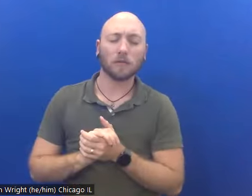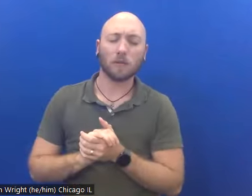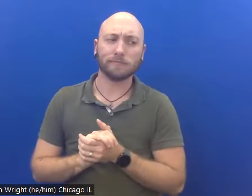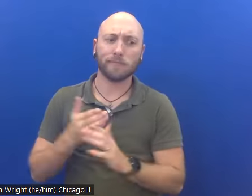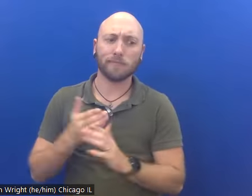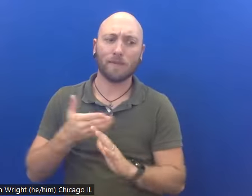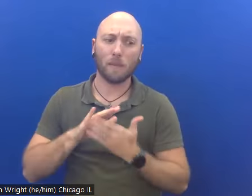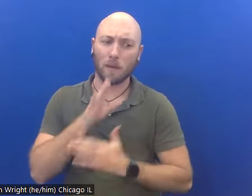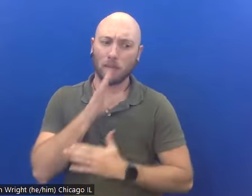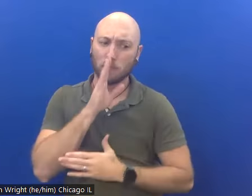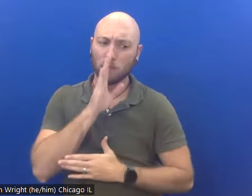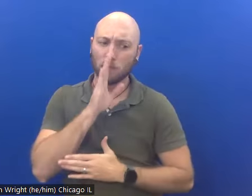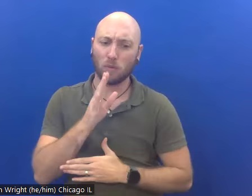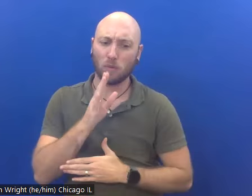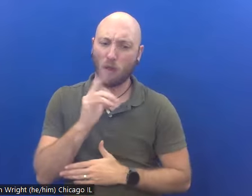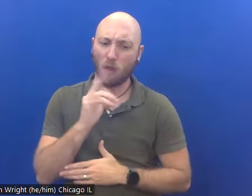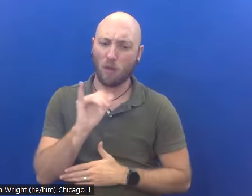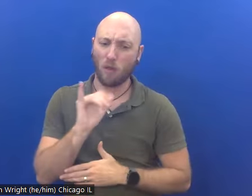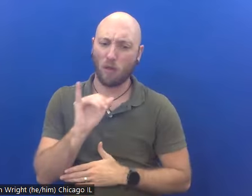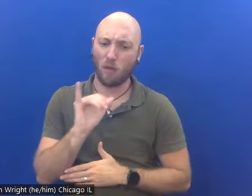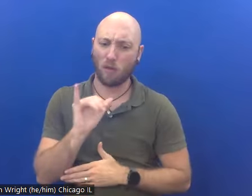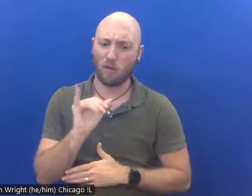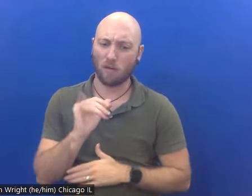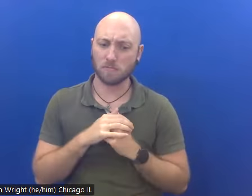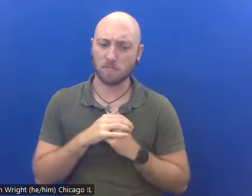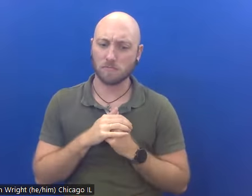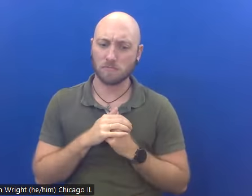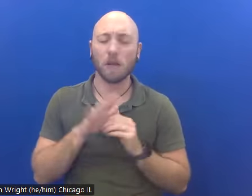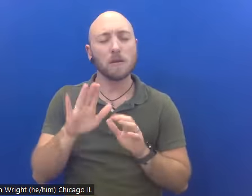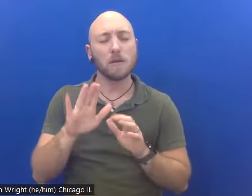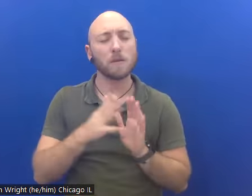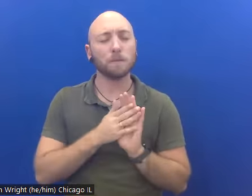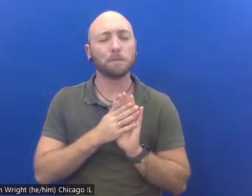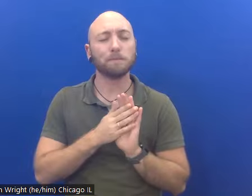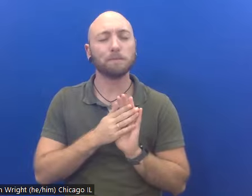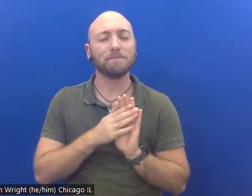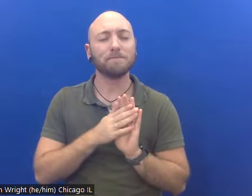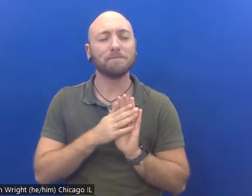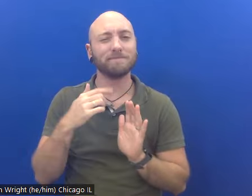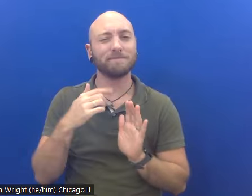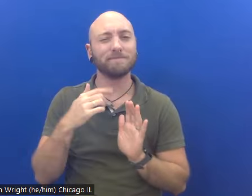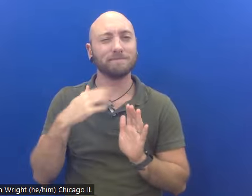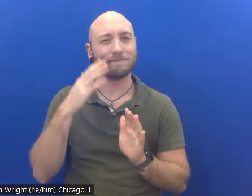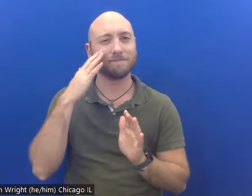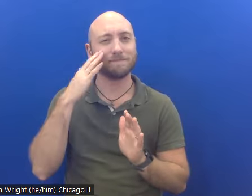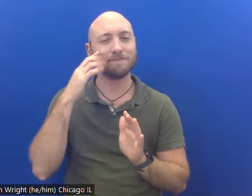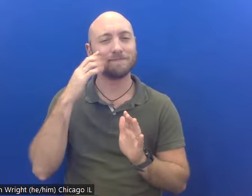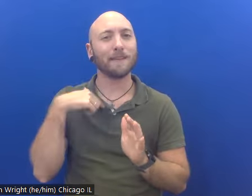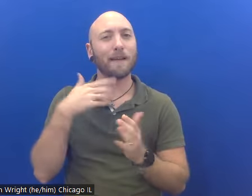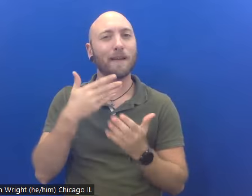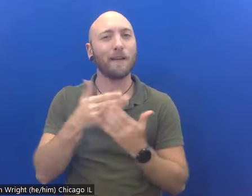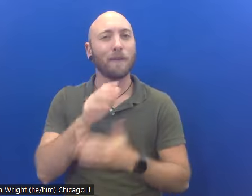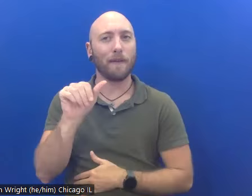I learned once I came into AA that I'd always had those kind of isms, the kind of I, self, and me. My perspective